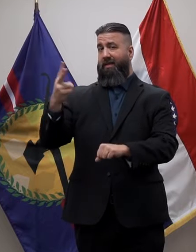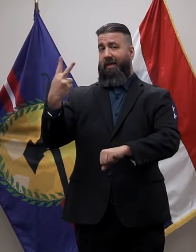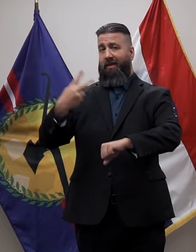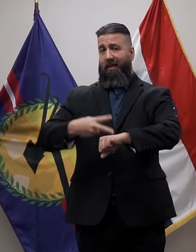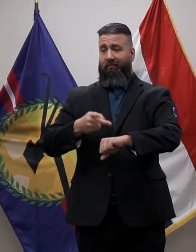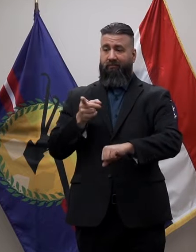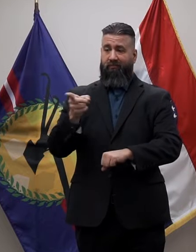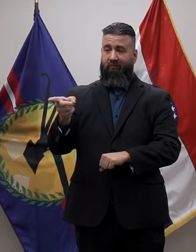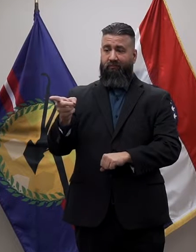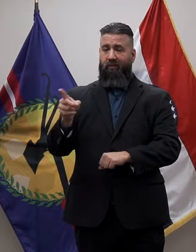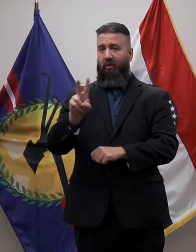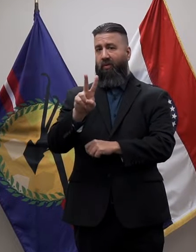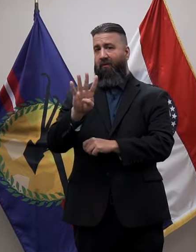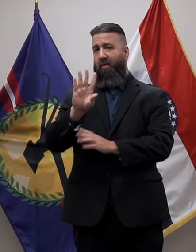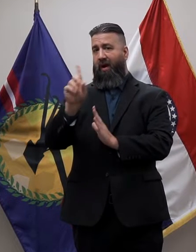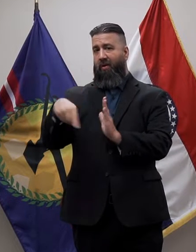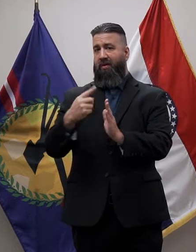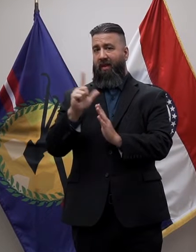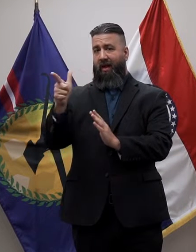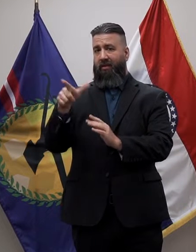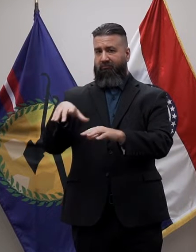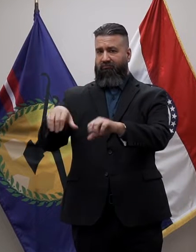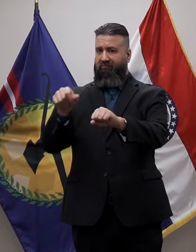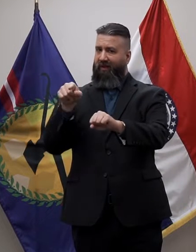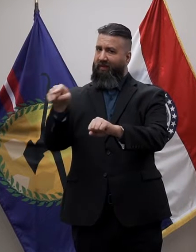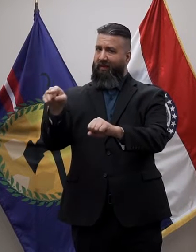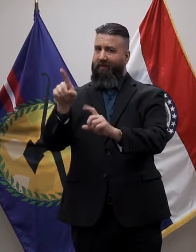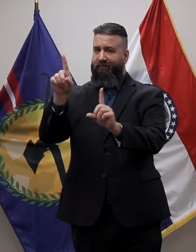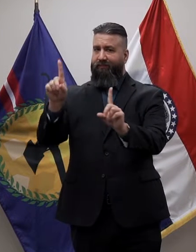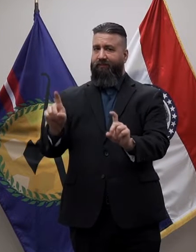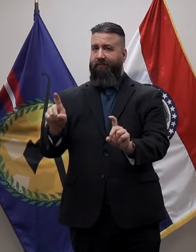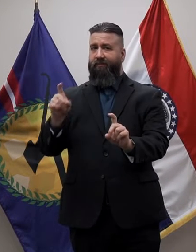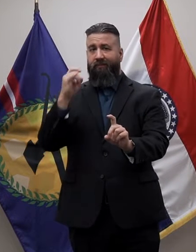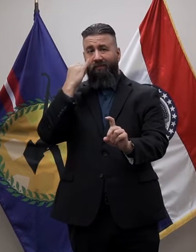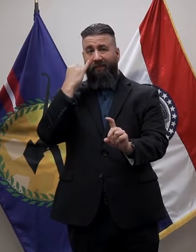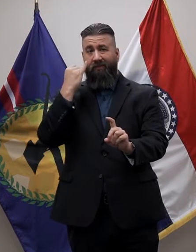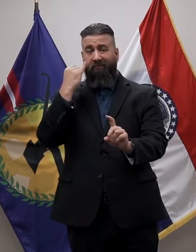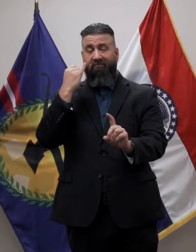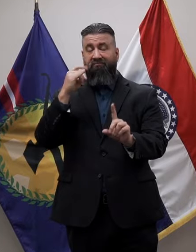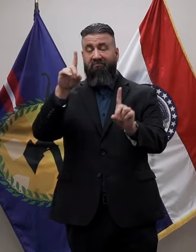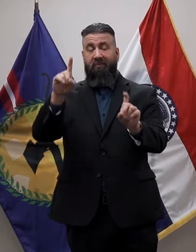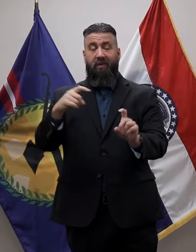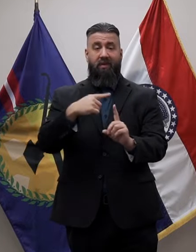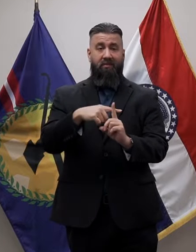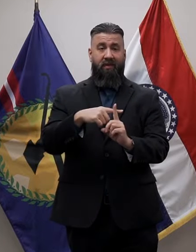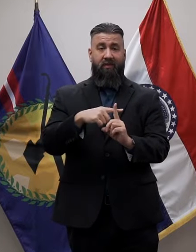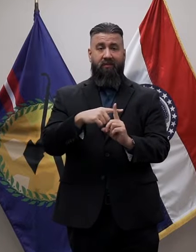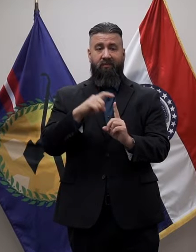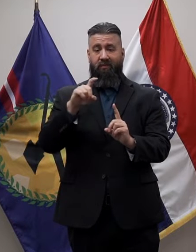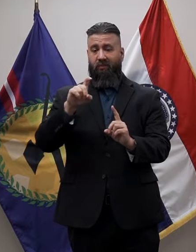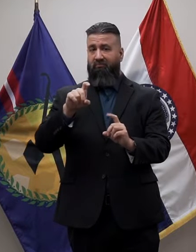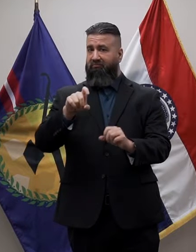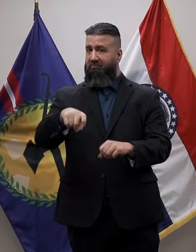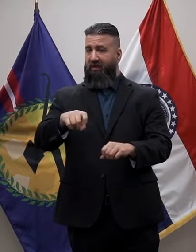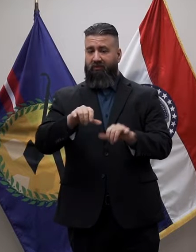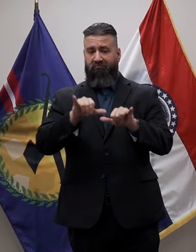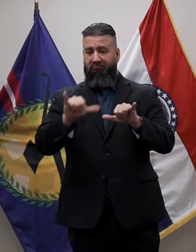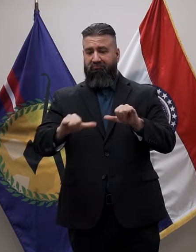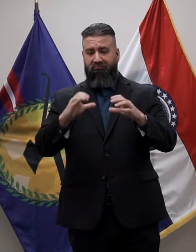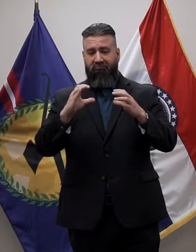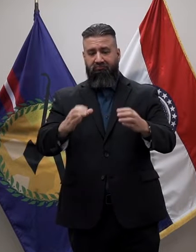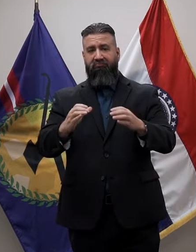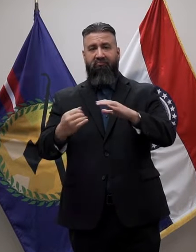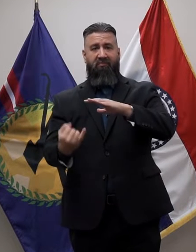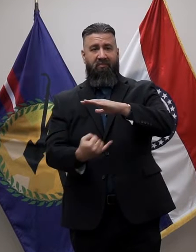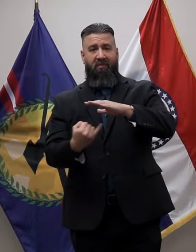approximately 24 hours later. If you test positive, you must isolate for at least 5 days or more if